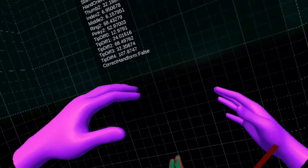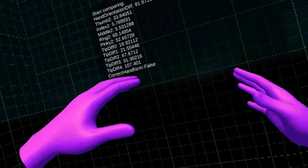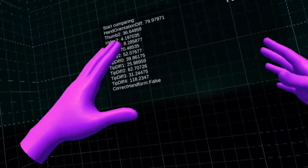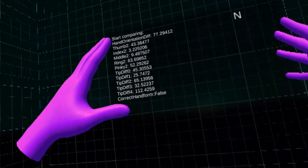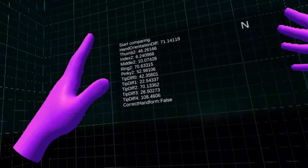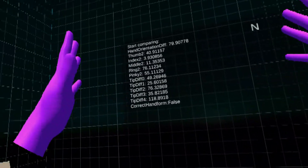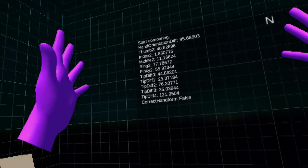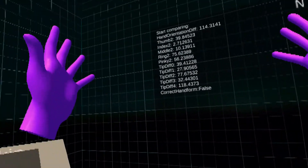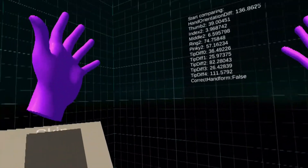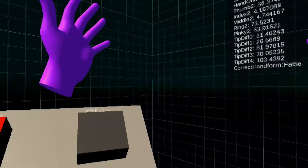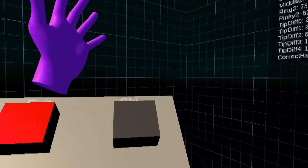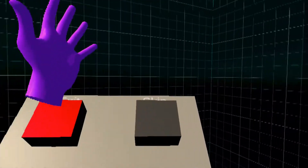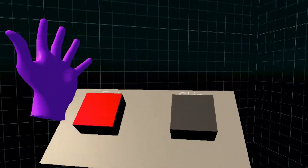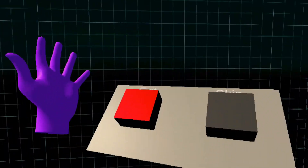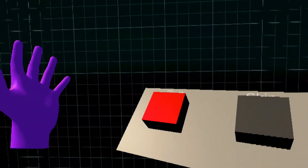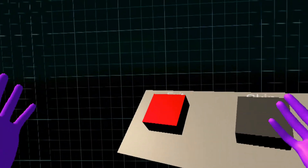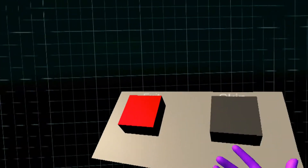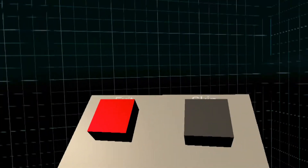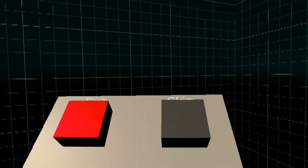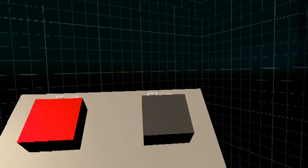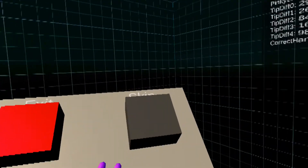isiike. One isiike.